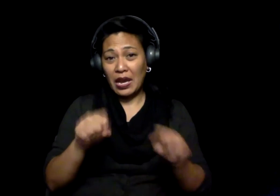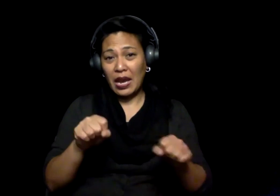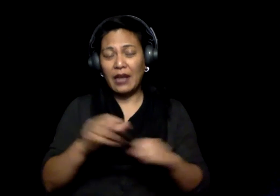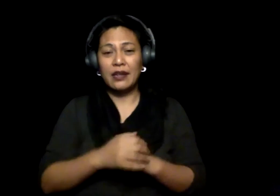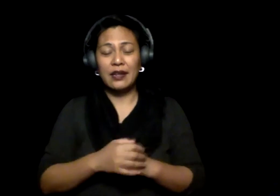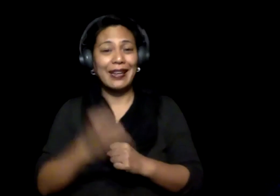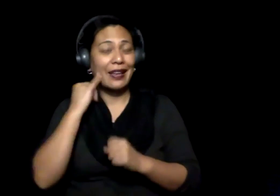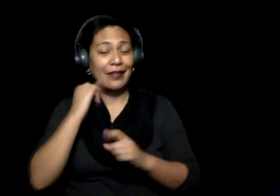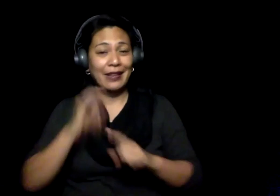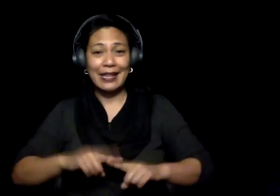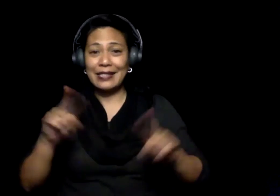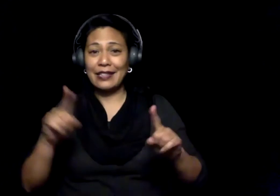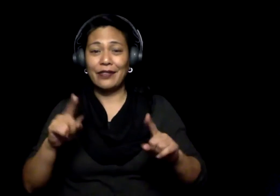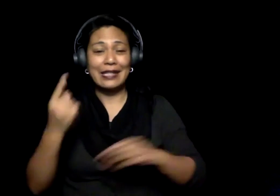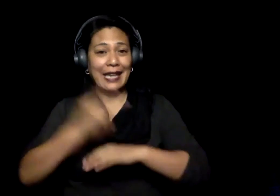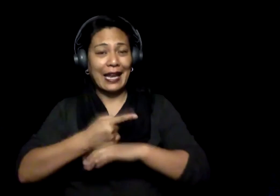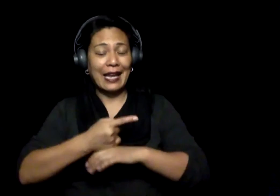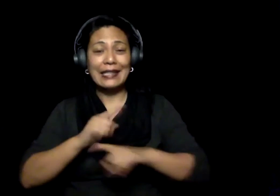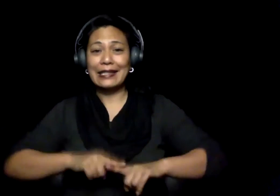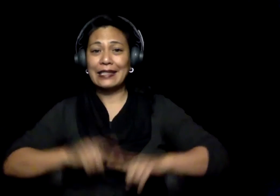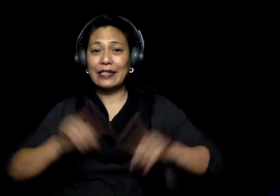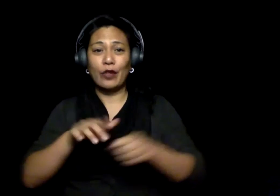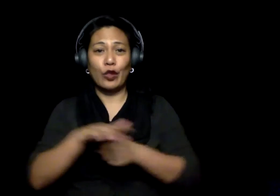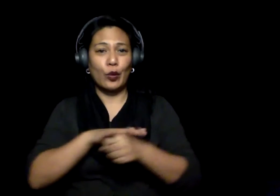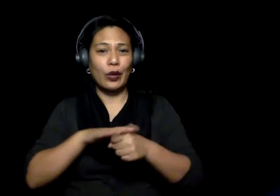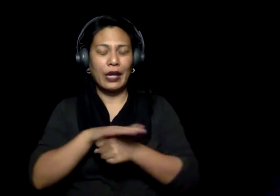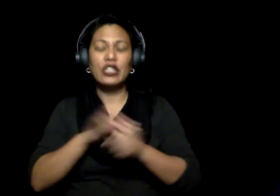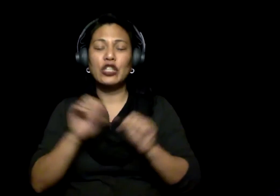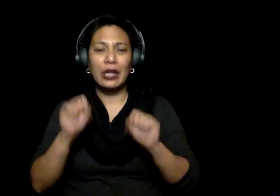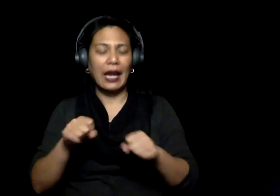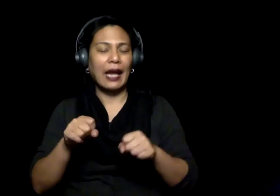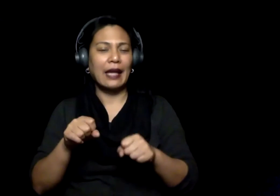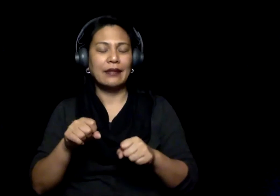dates, different location, same project, no problem.